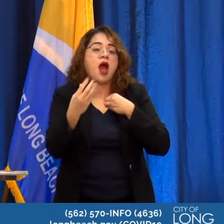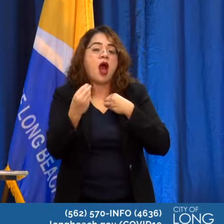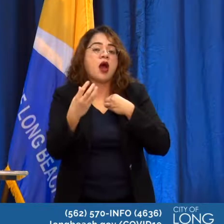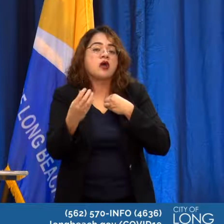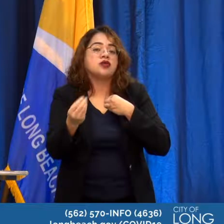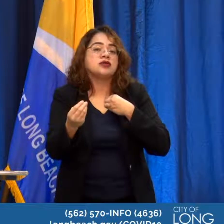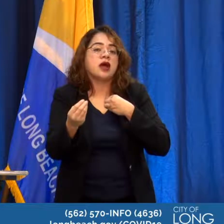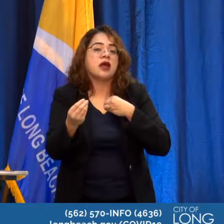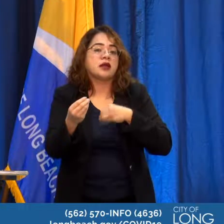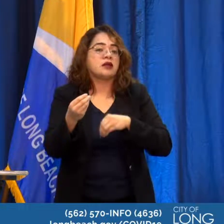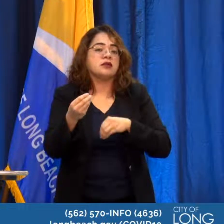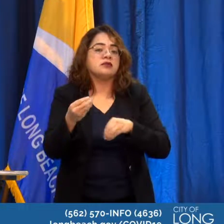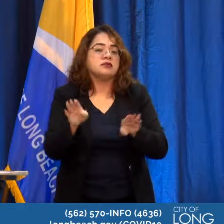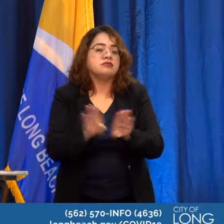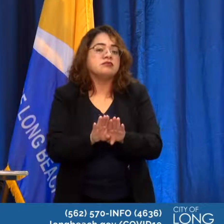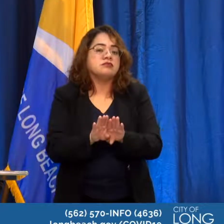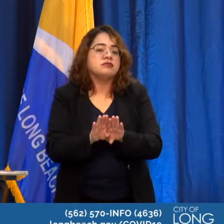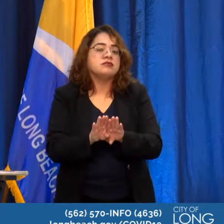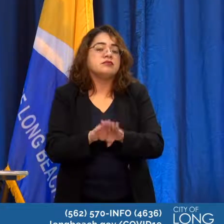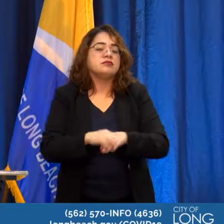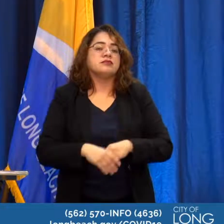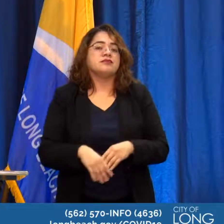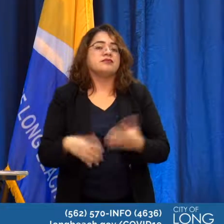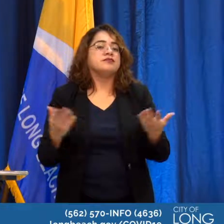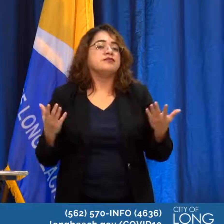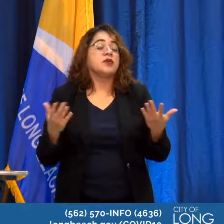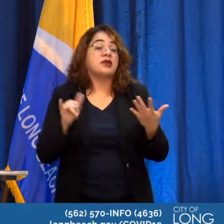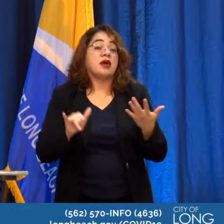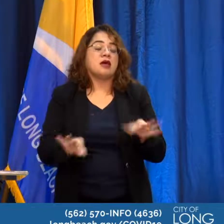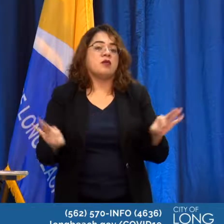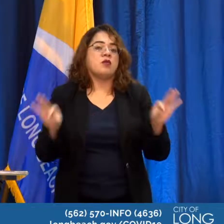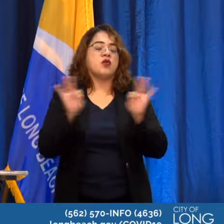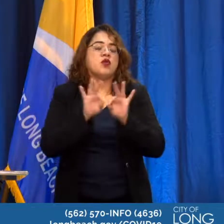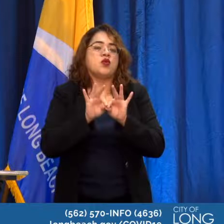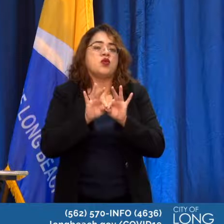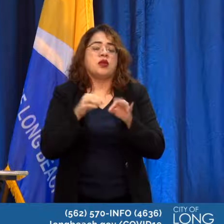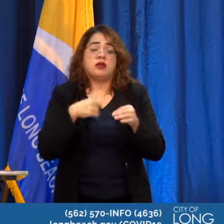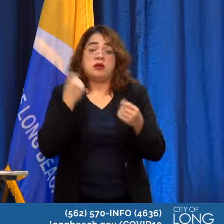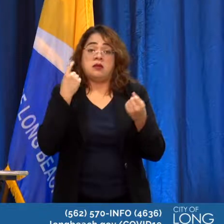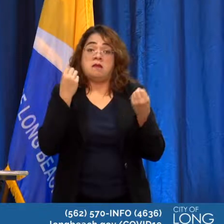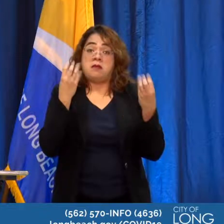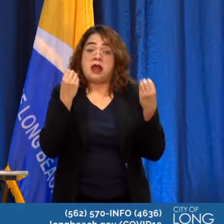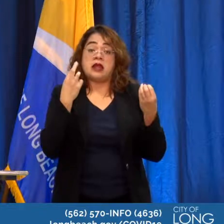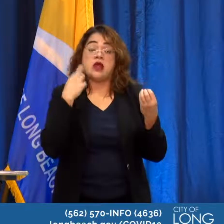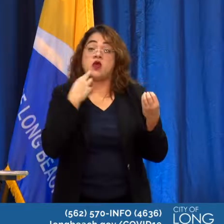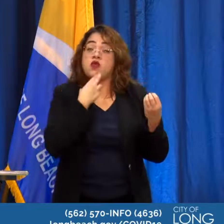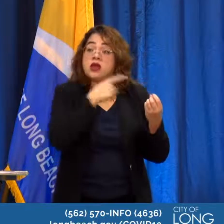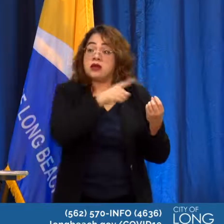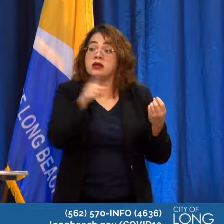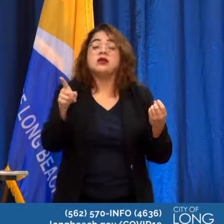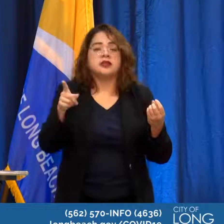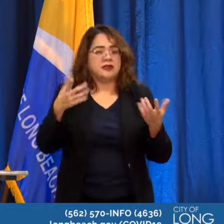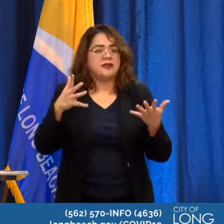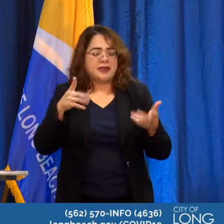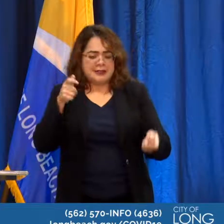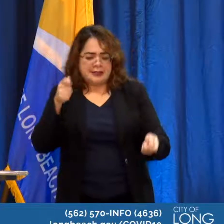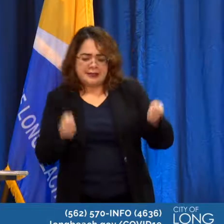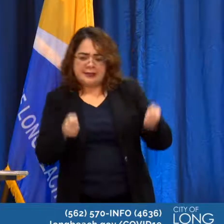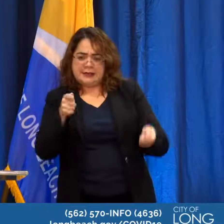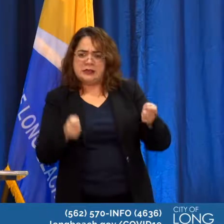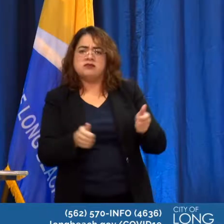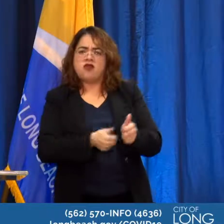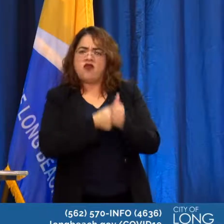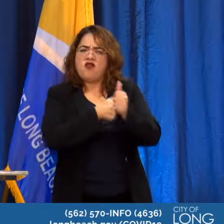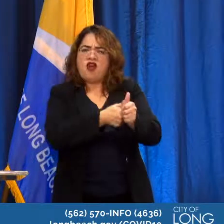dining of restaurants. I think the key piece for us is that we have many restaurants that do, a good job in terms of